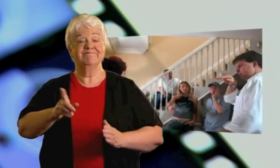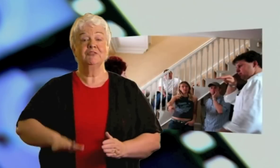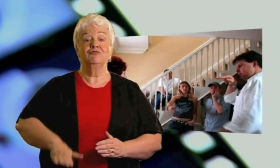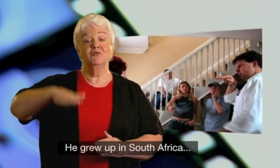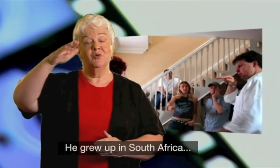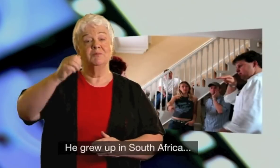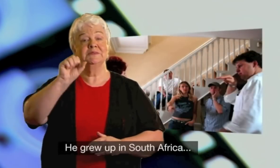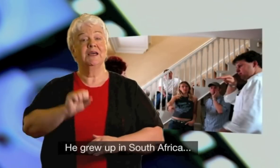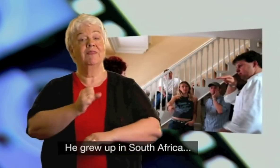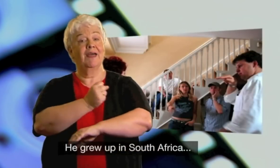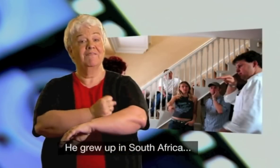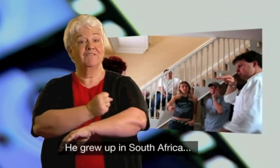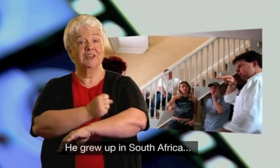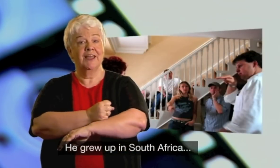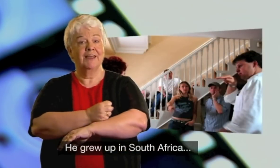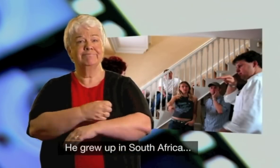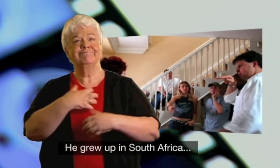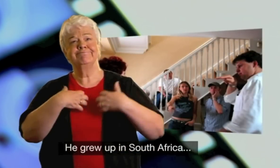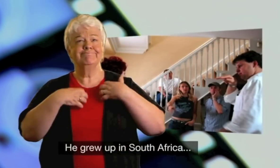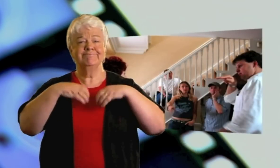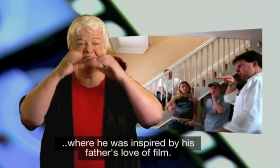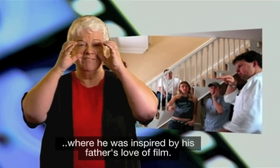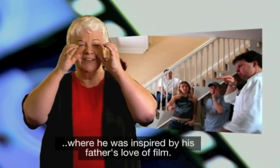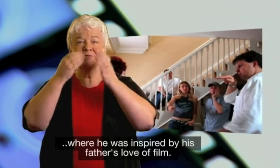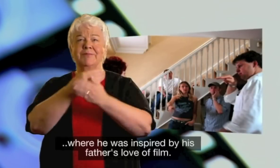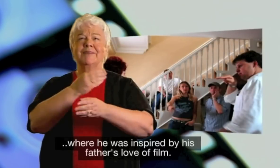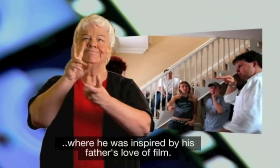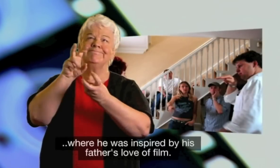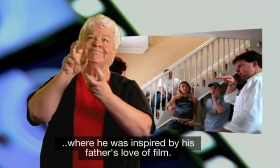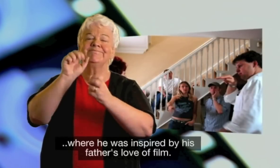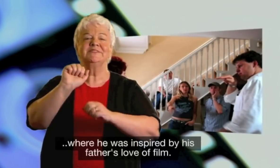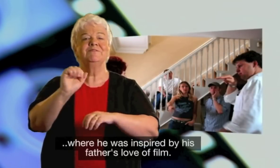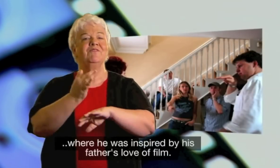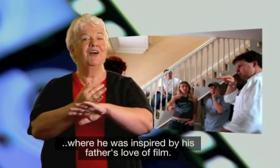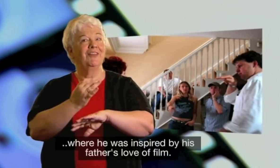He grew up in South Africa, where he was inspired by his father's love of film.